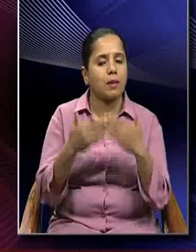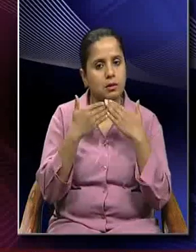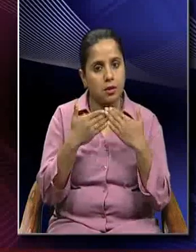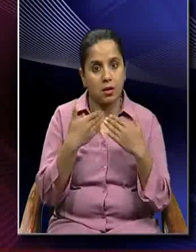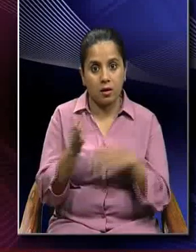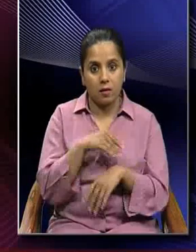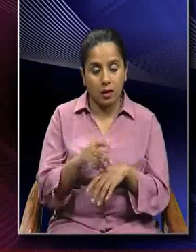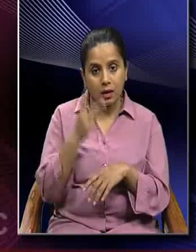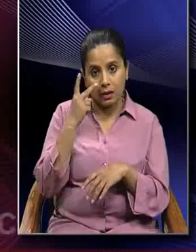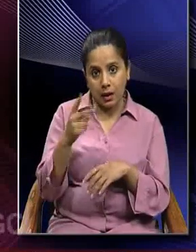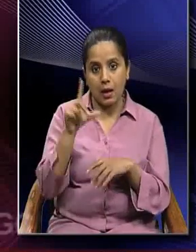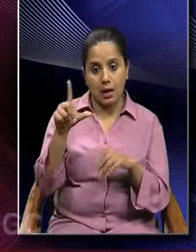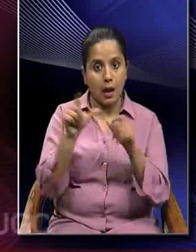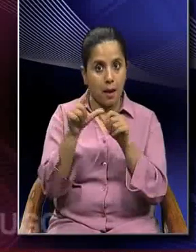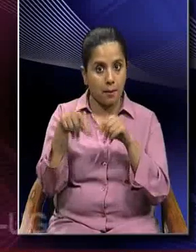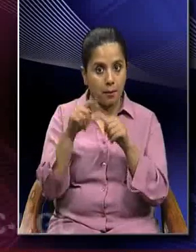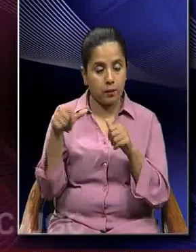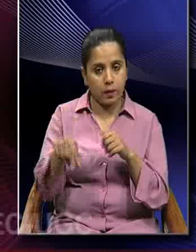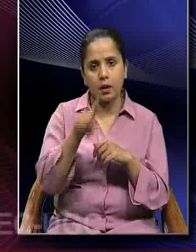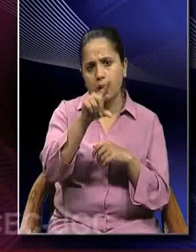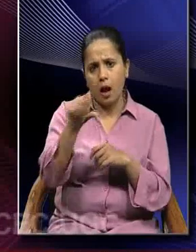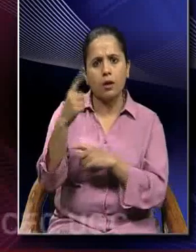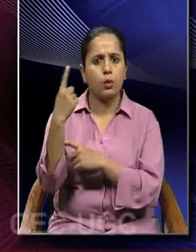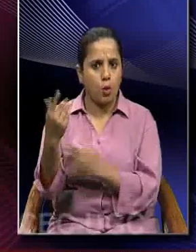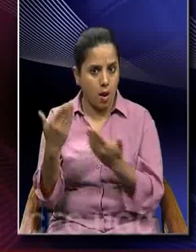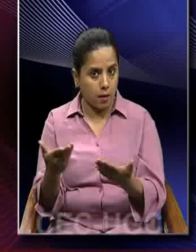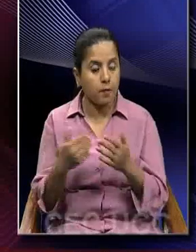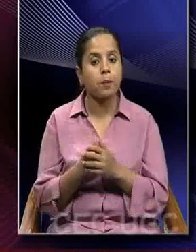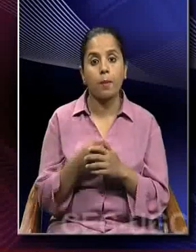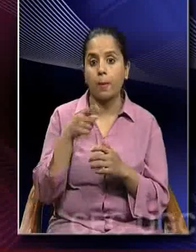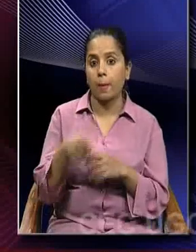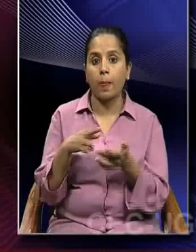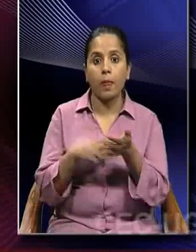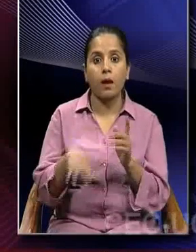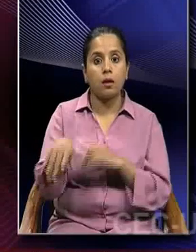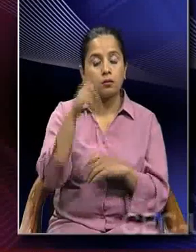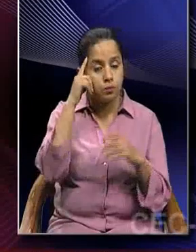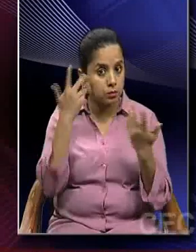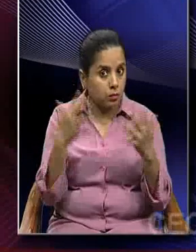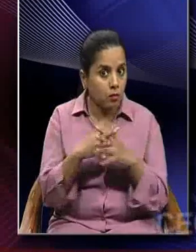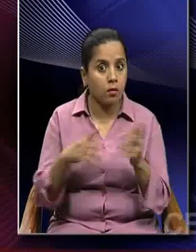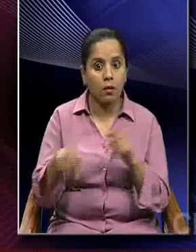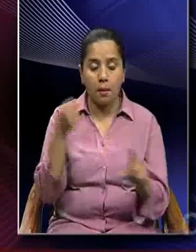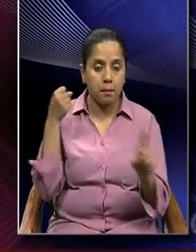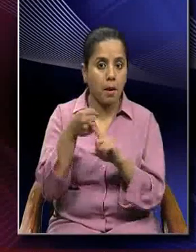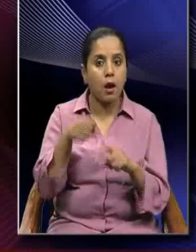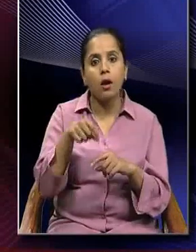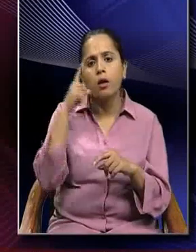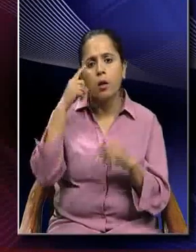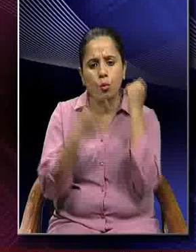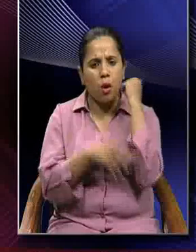by Lepere et al. In 1991, where the nature of stressors and their impact on poor